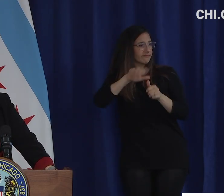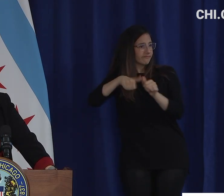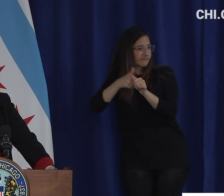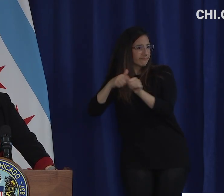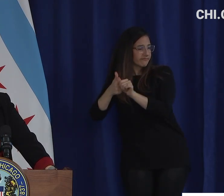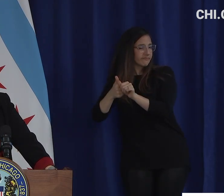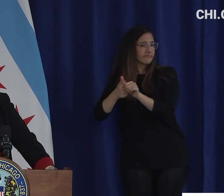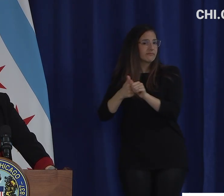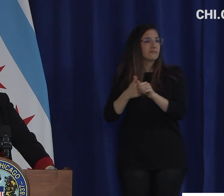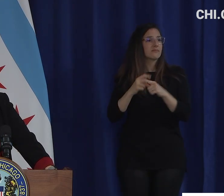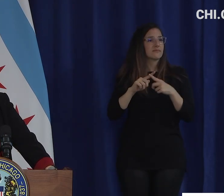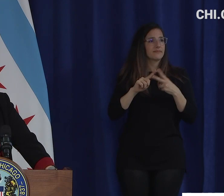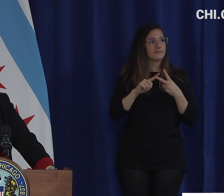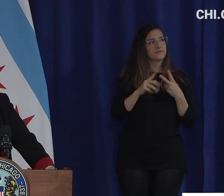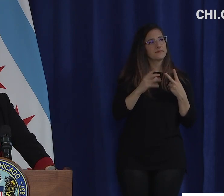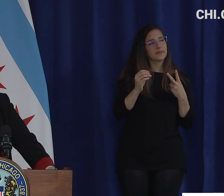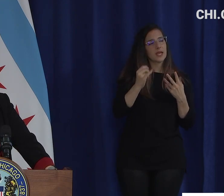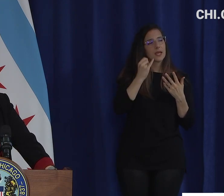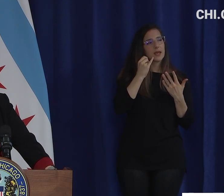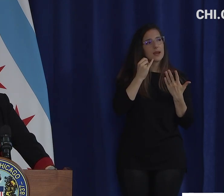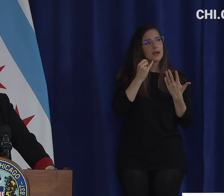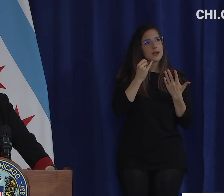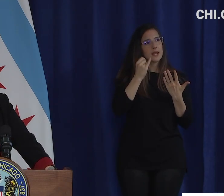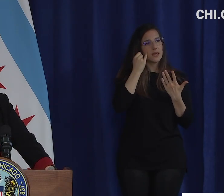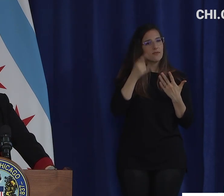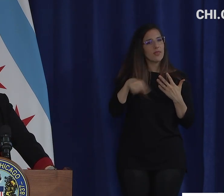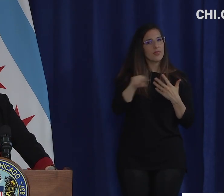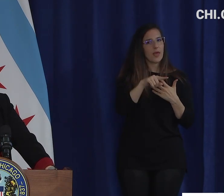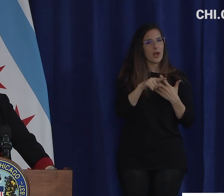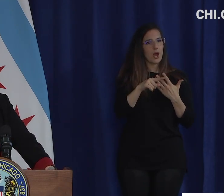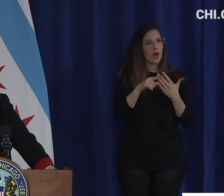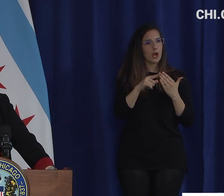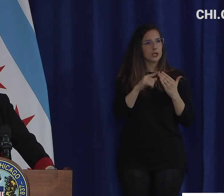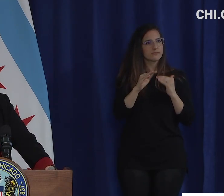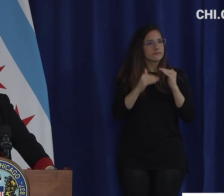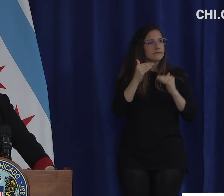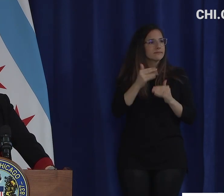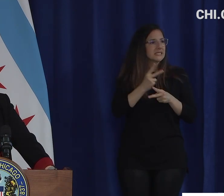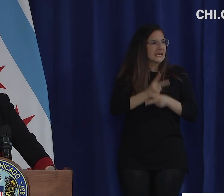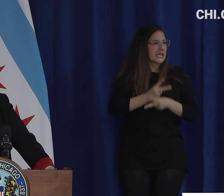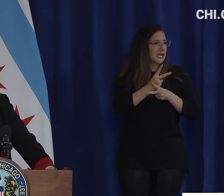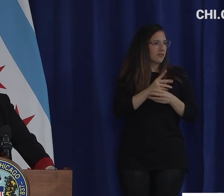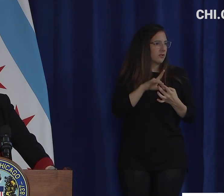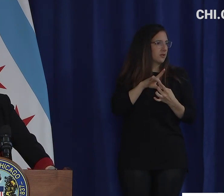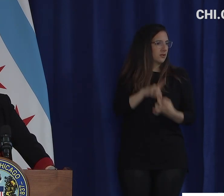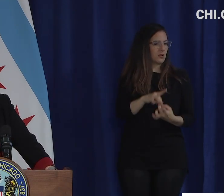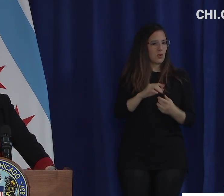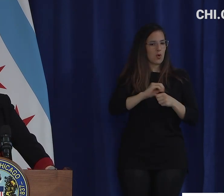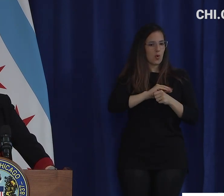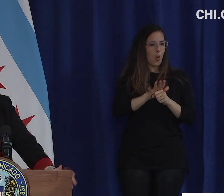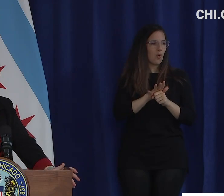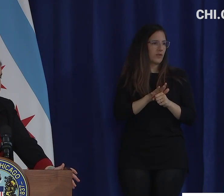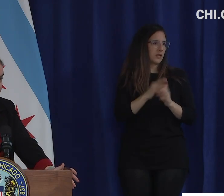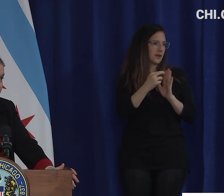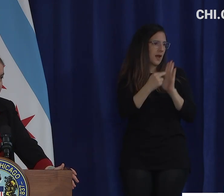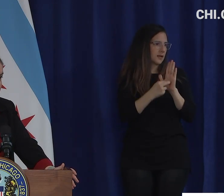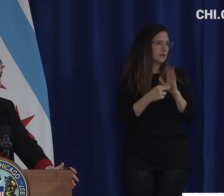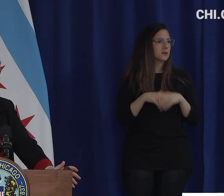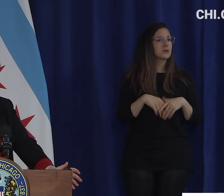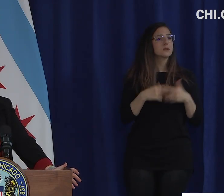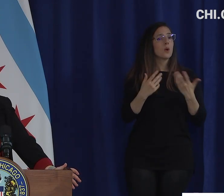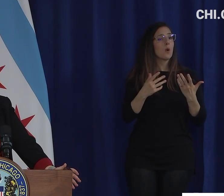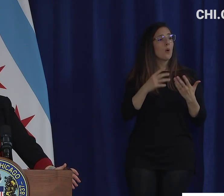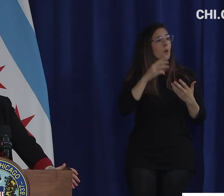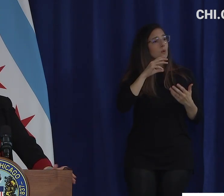being particularly careful around the COVID guidance. And so we think about the fact that older